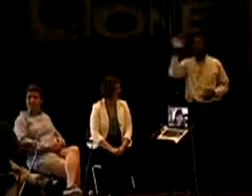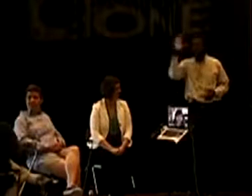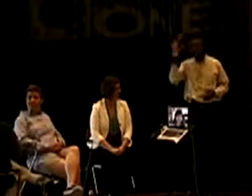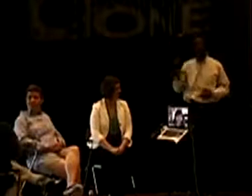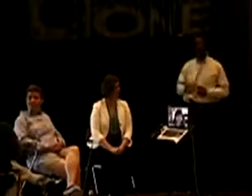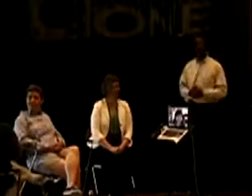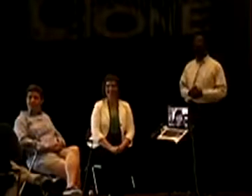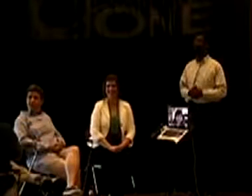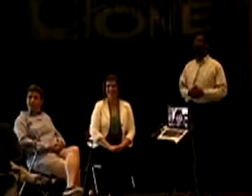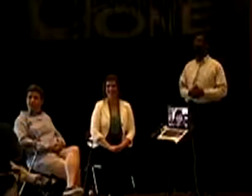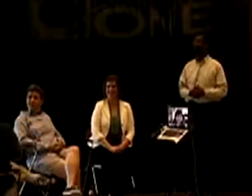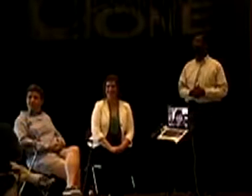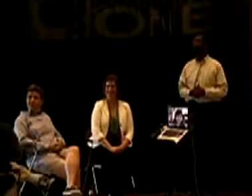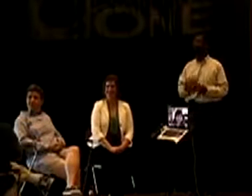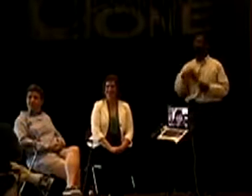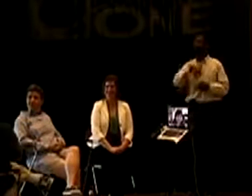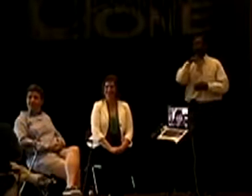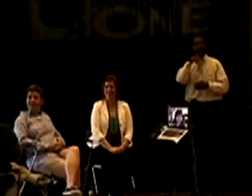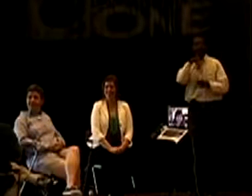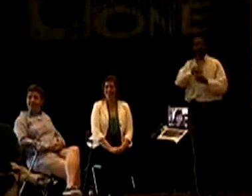Hi. Hi, I'm Sabrina.